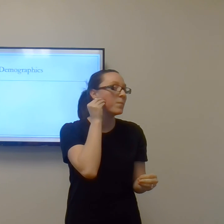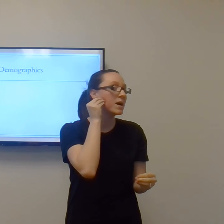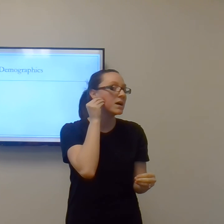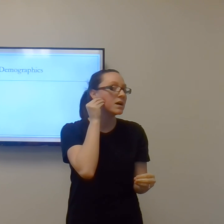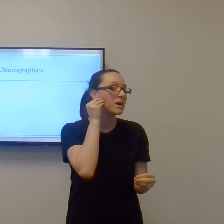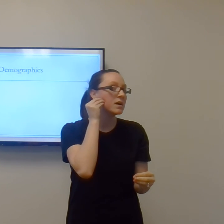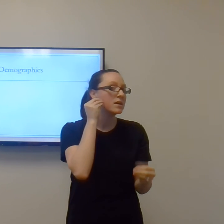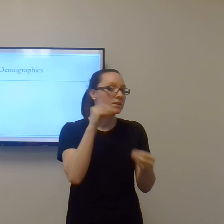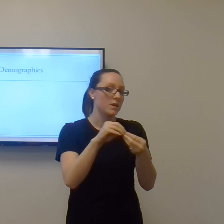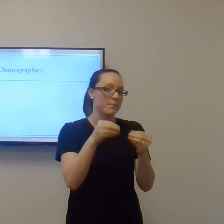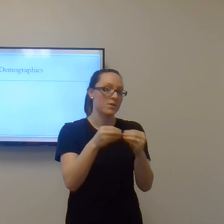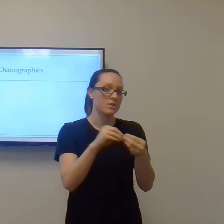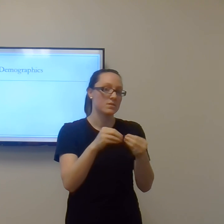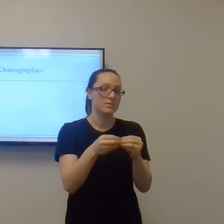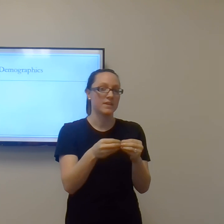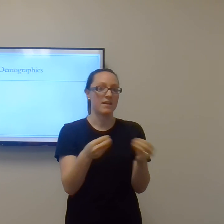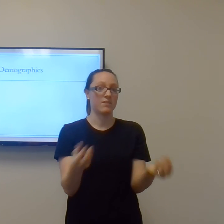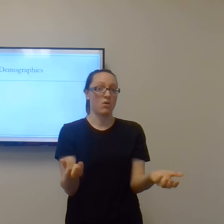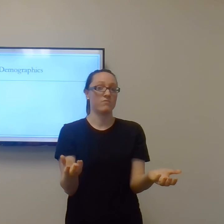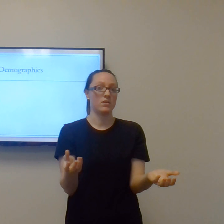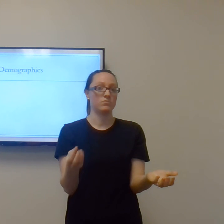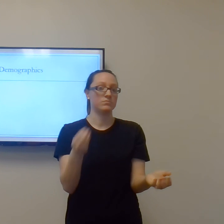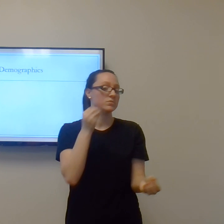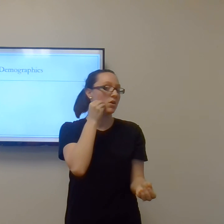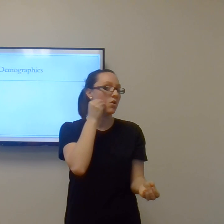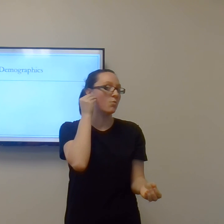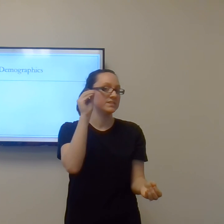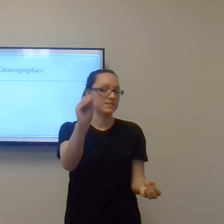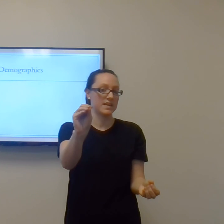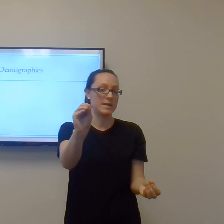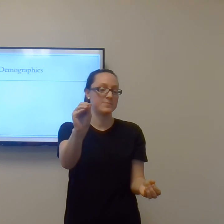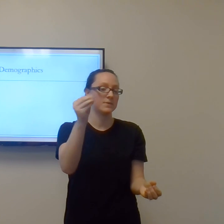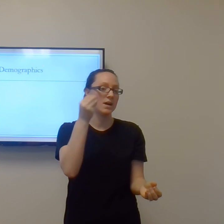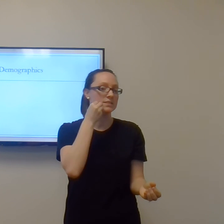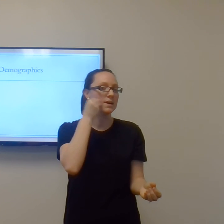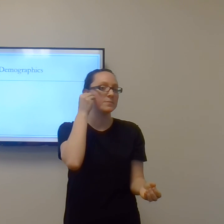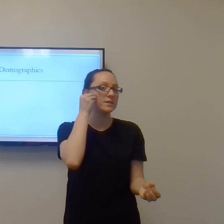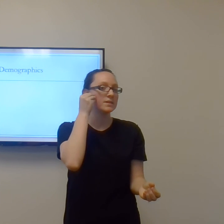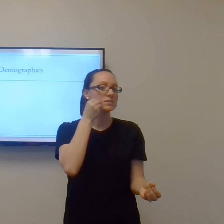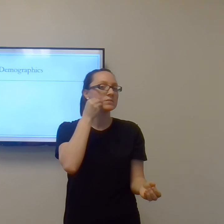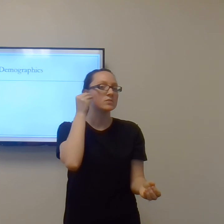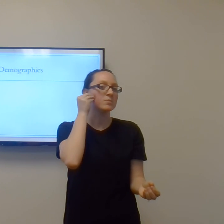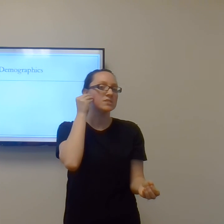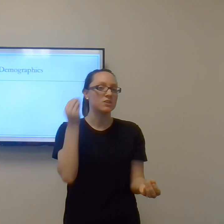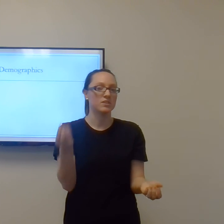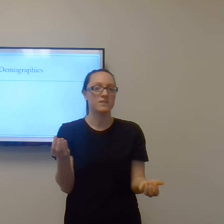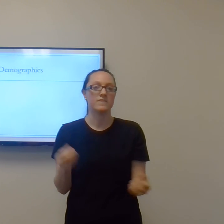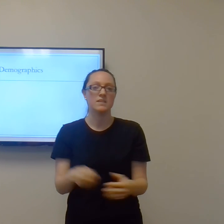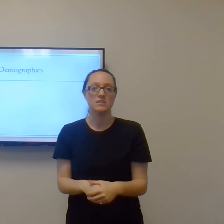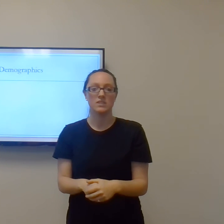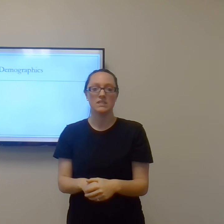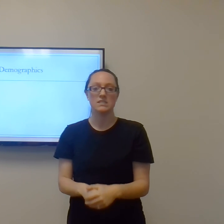home number. They have a home phone. So home is the same concept. Almost like you're giving your face a little kiss